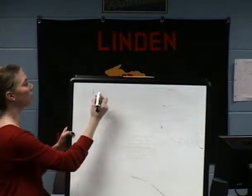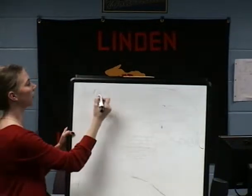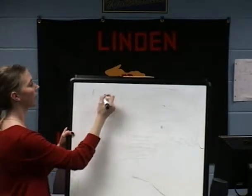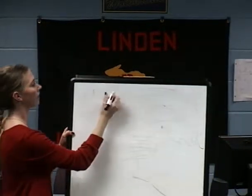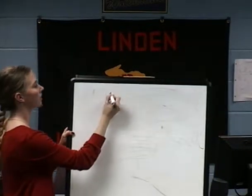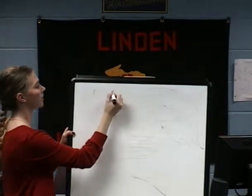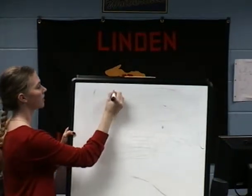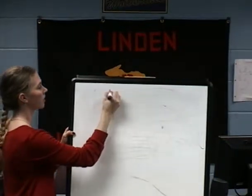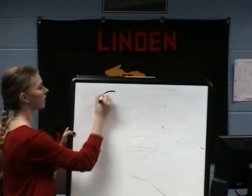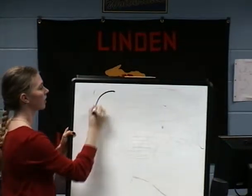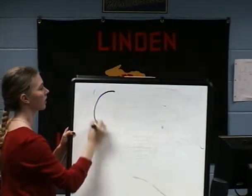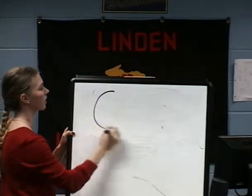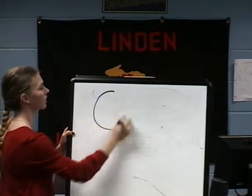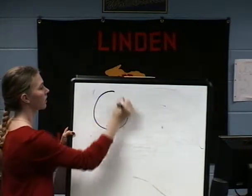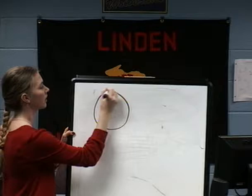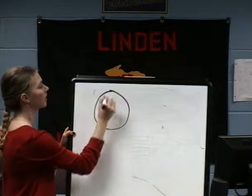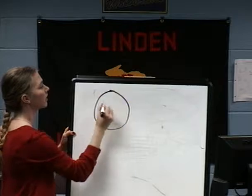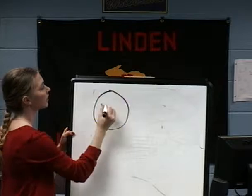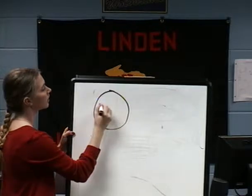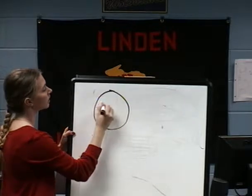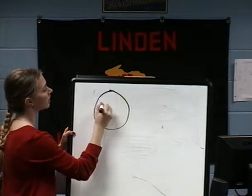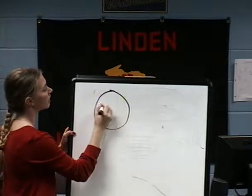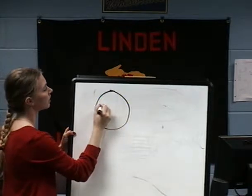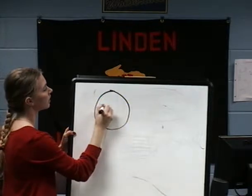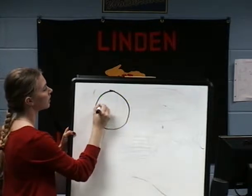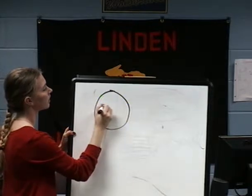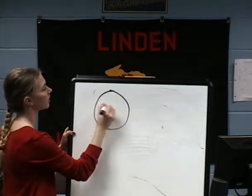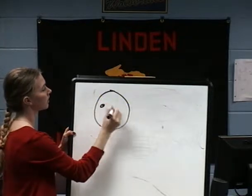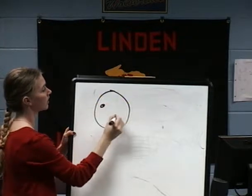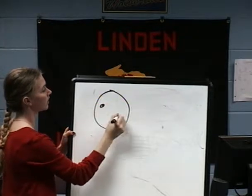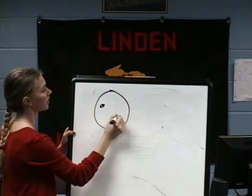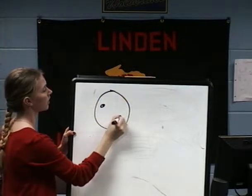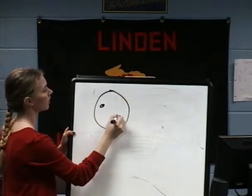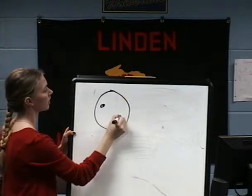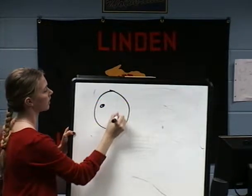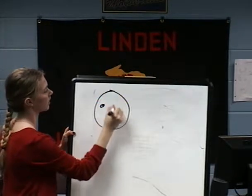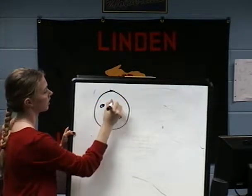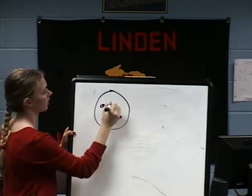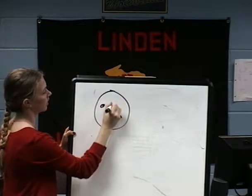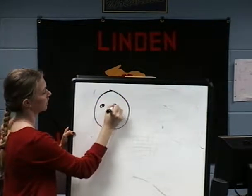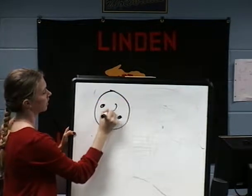cherries. I like cherries. Hey, with the side of it.